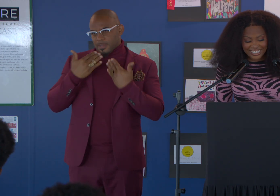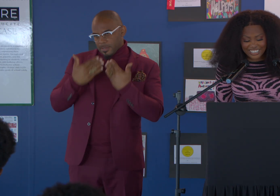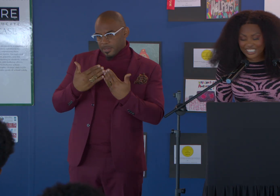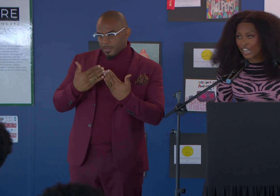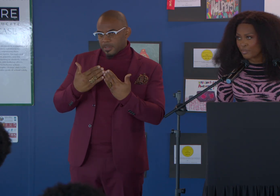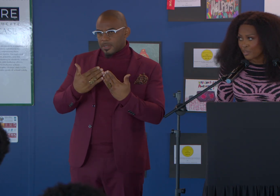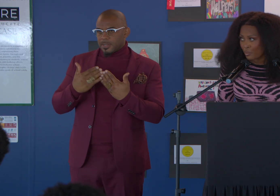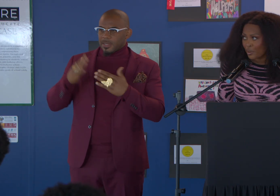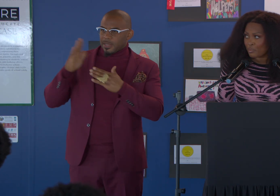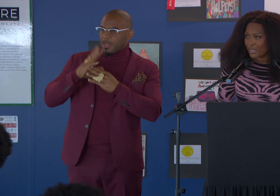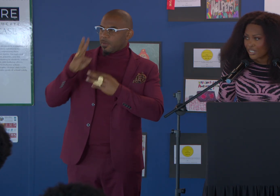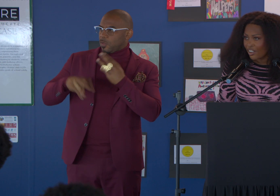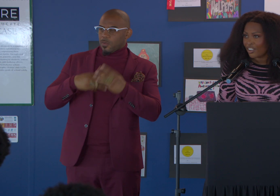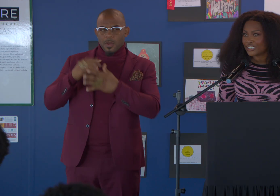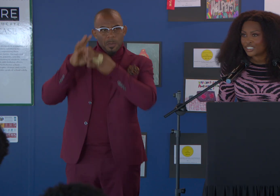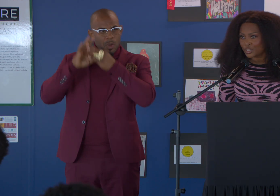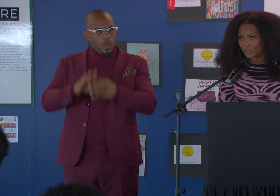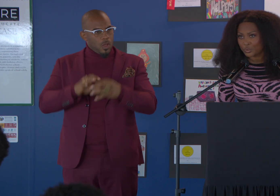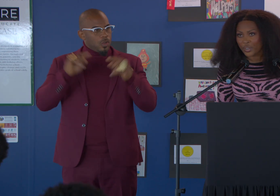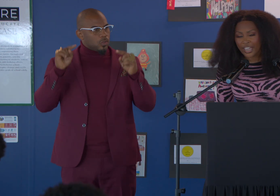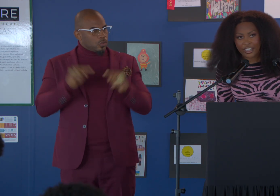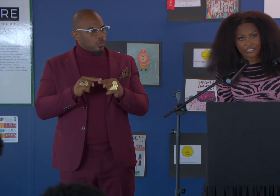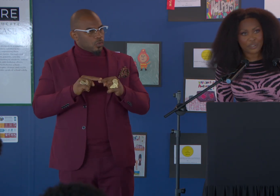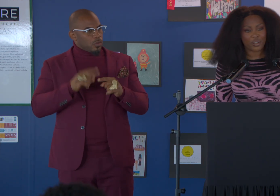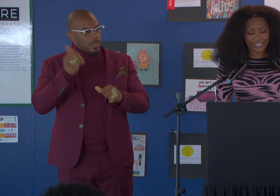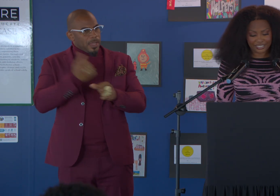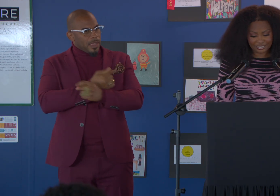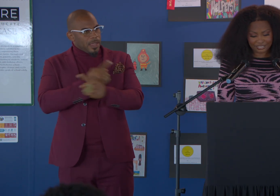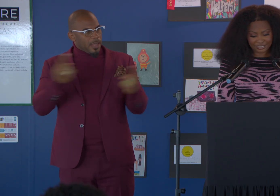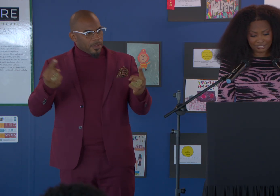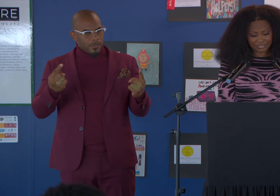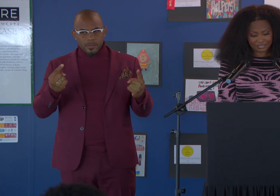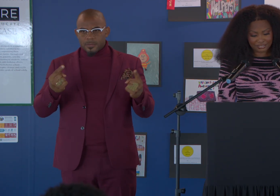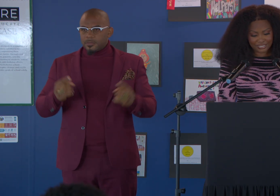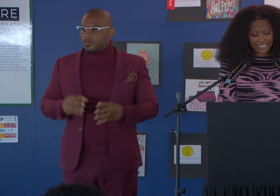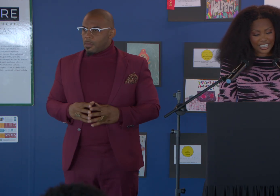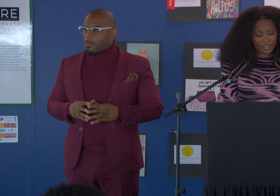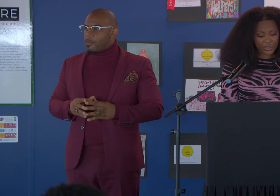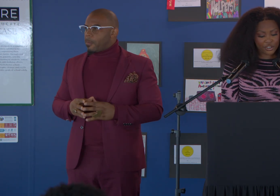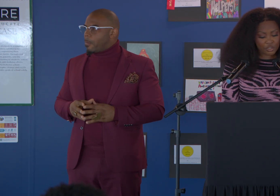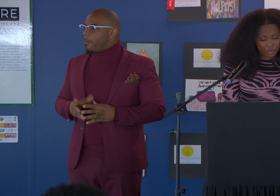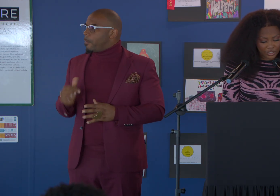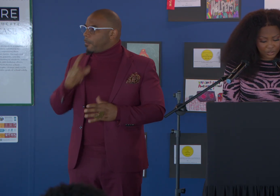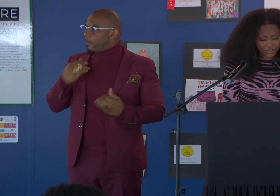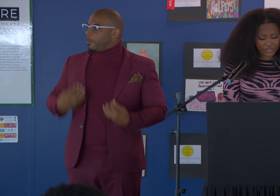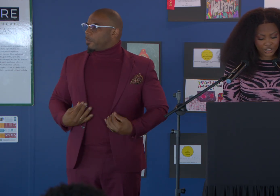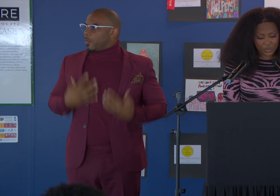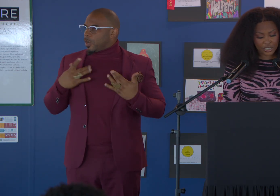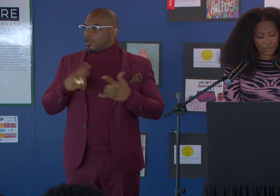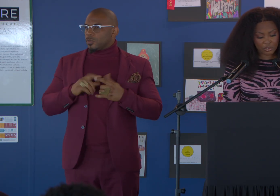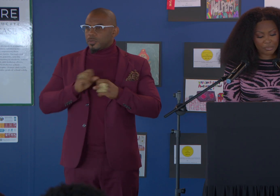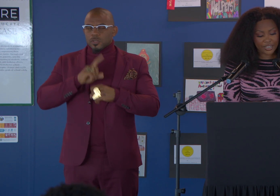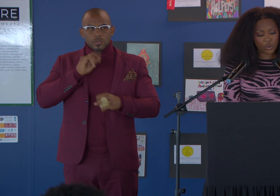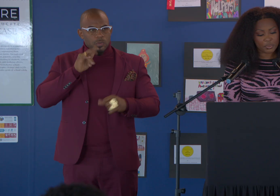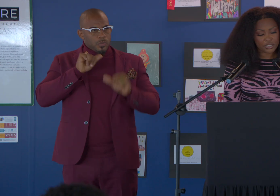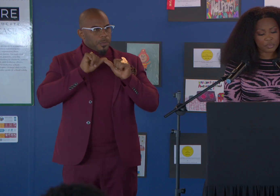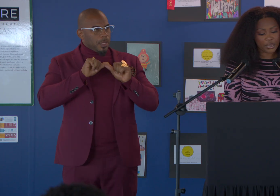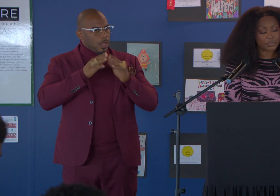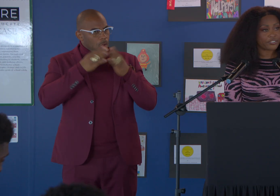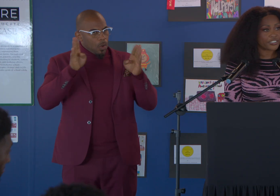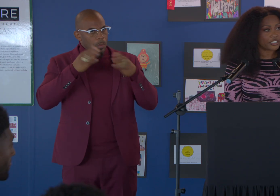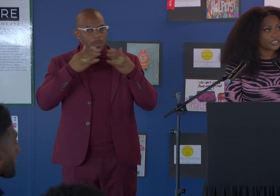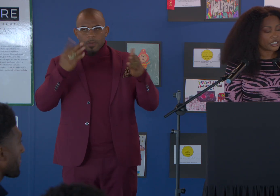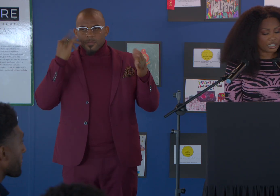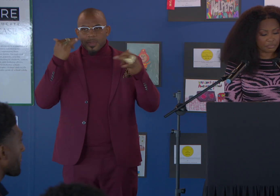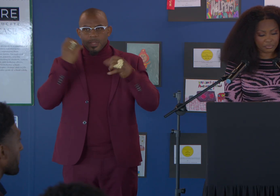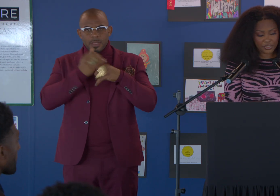you, the top of the world belongs to everyone. and we are thrilled to ensure that it will remain open to the